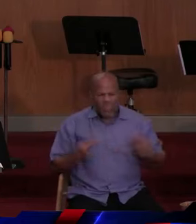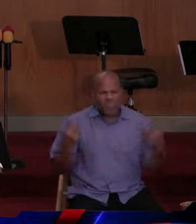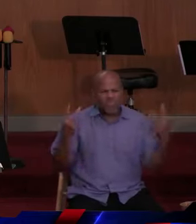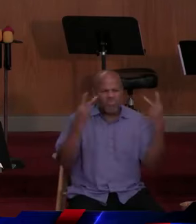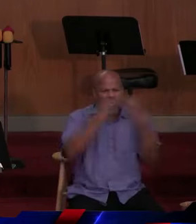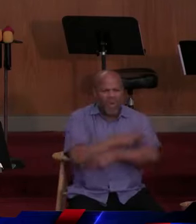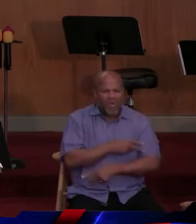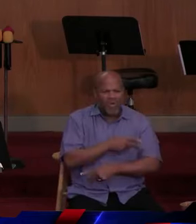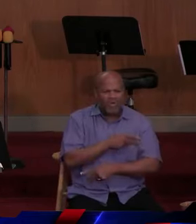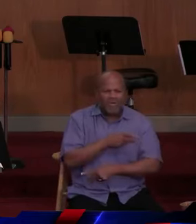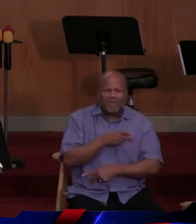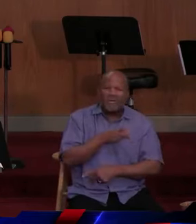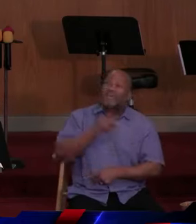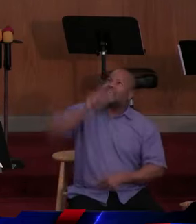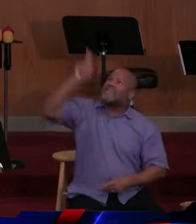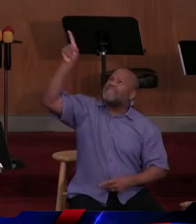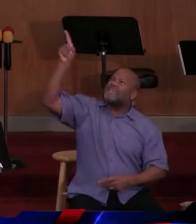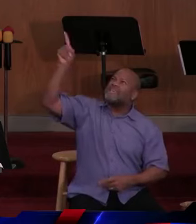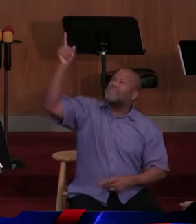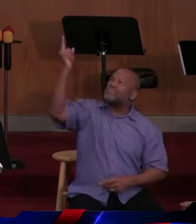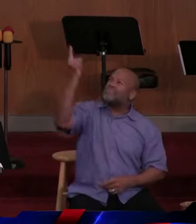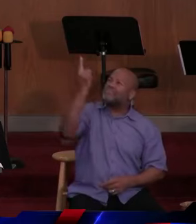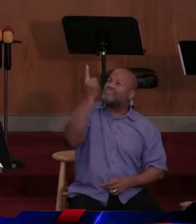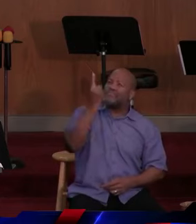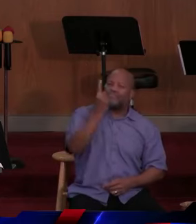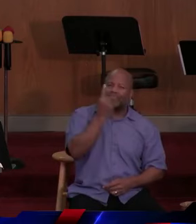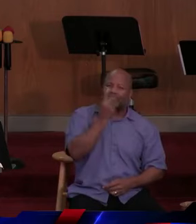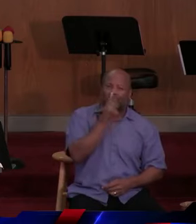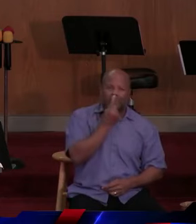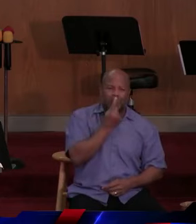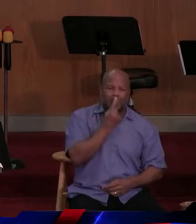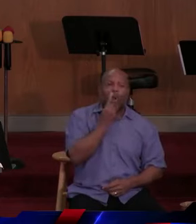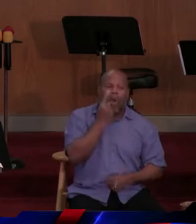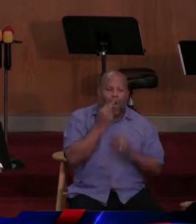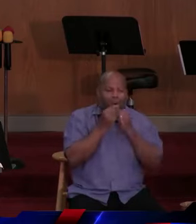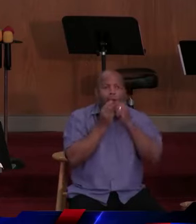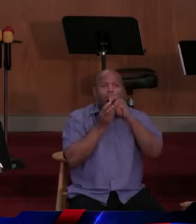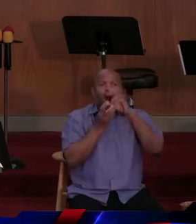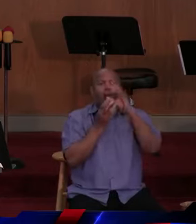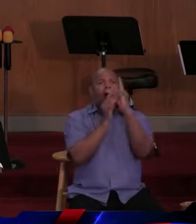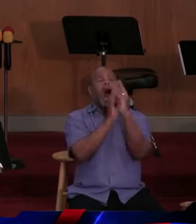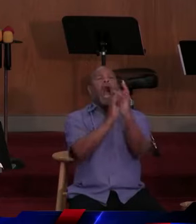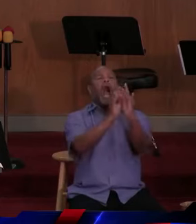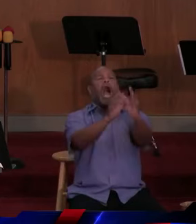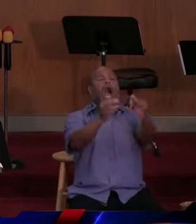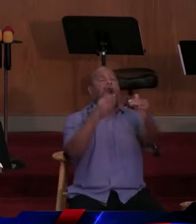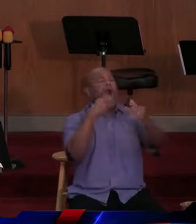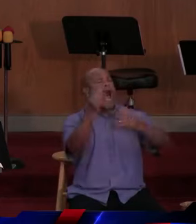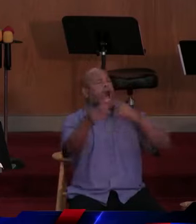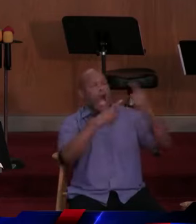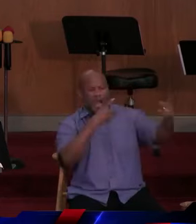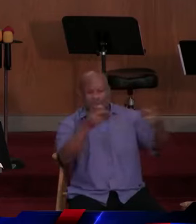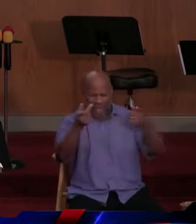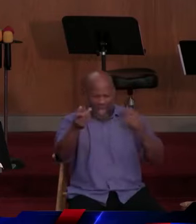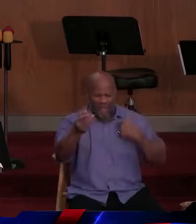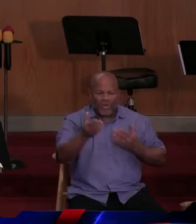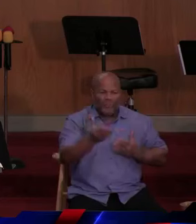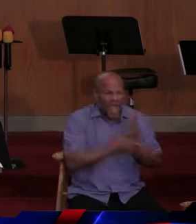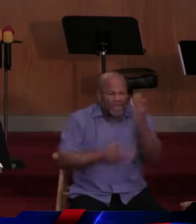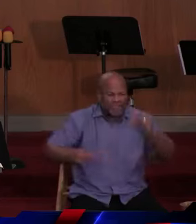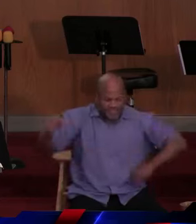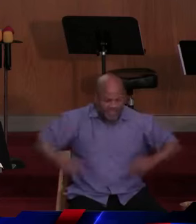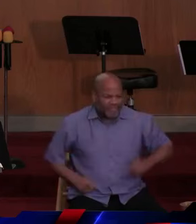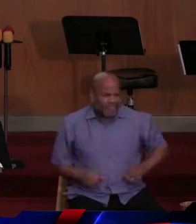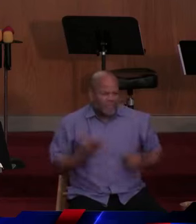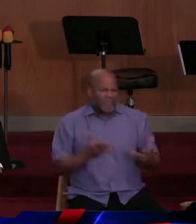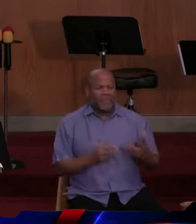He opens your mouth and you have bagging rice. Now I know you might be too sophisticated. You got big house,